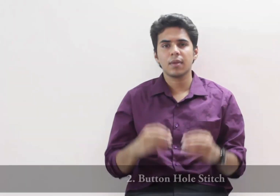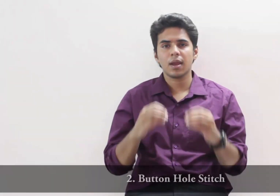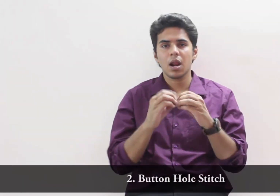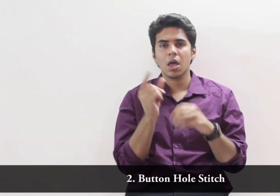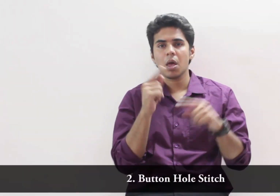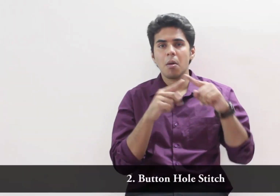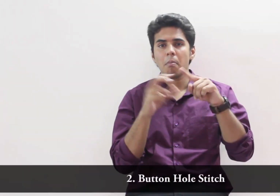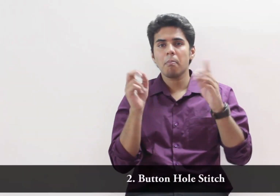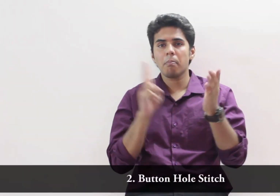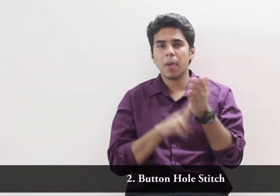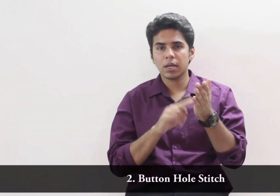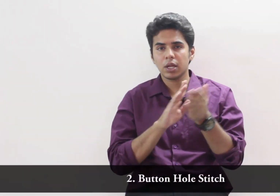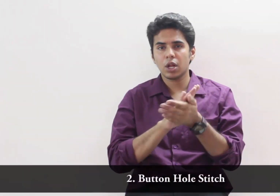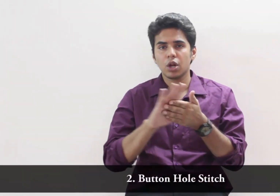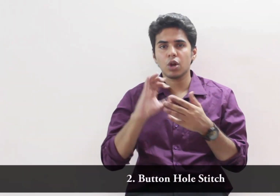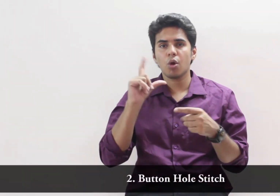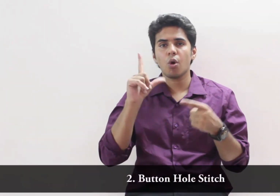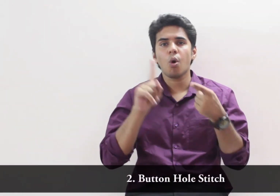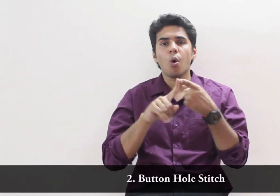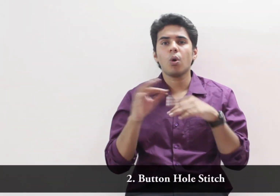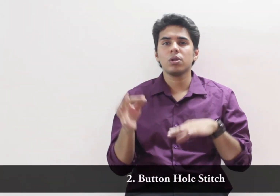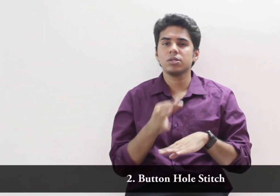Number 2. Buttonhole stitch.